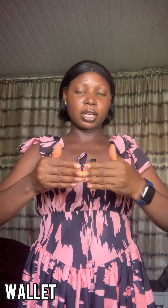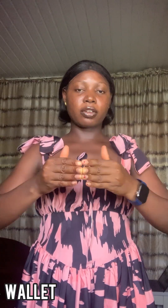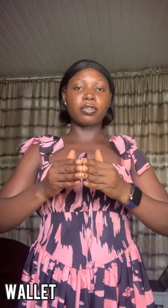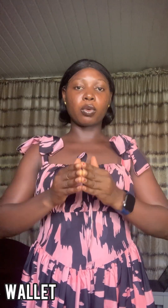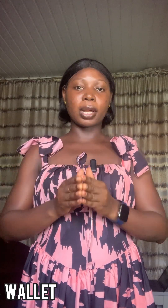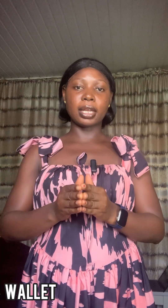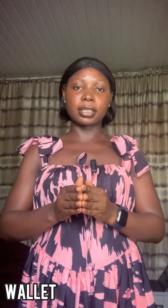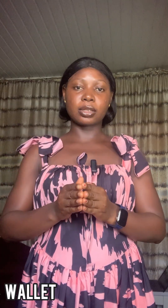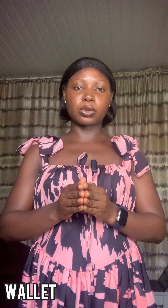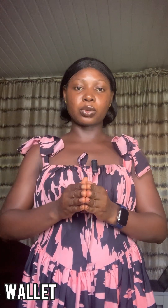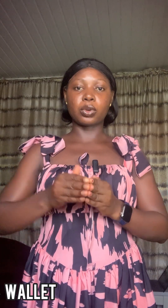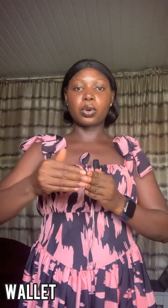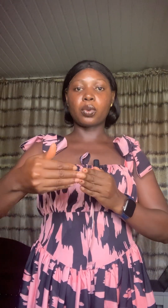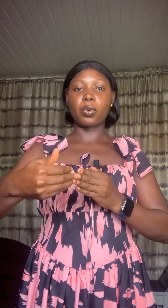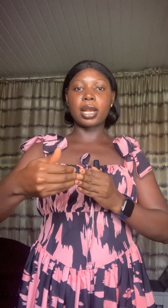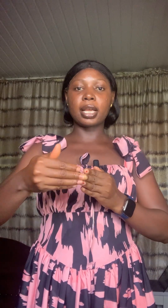for wallet. So wallet.